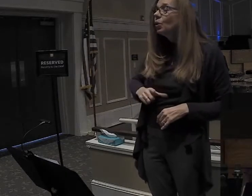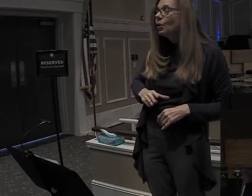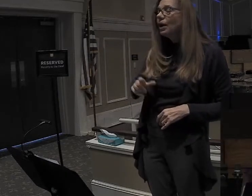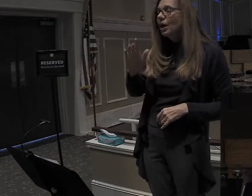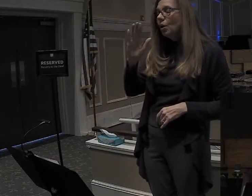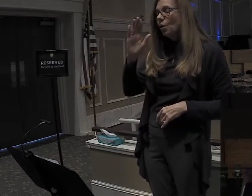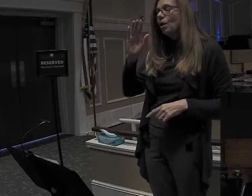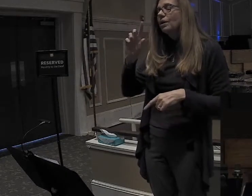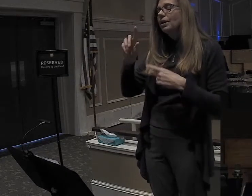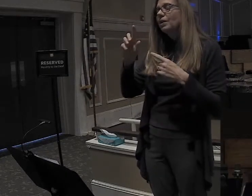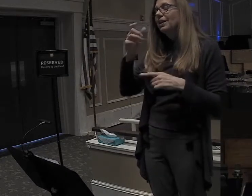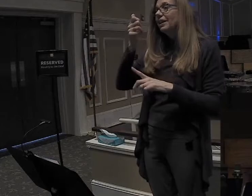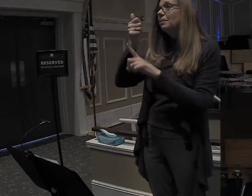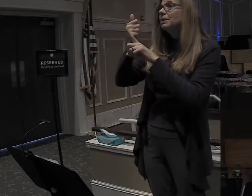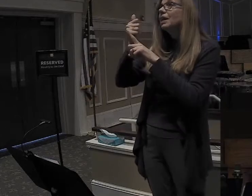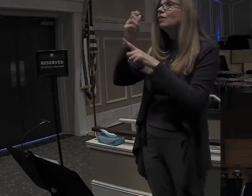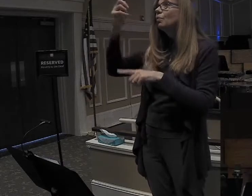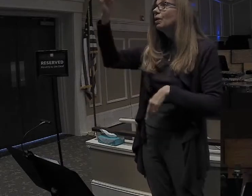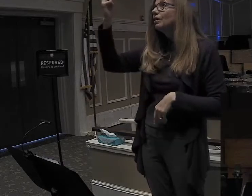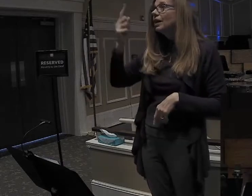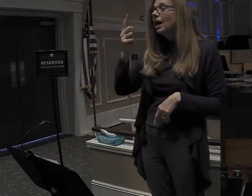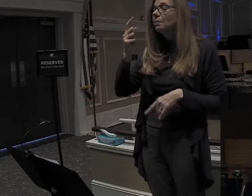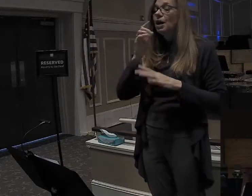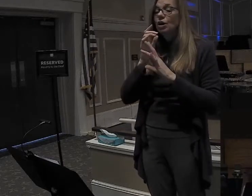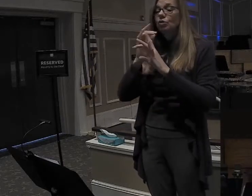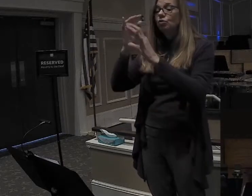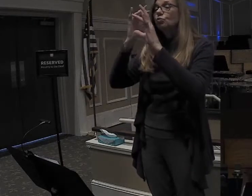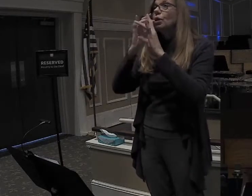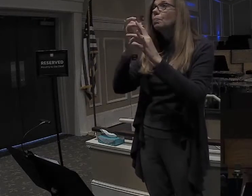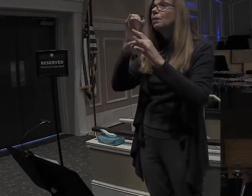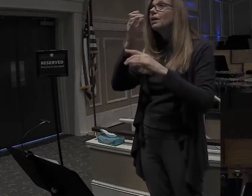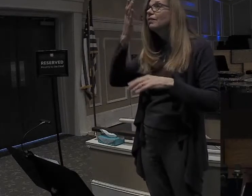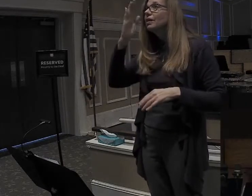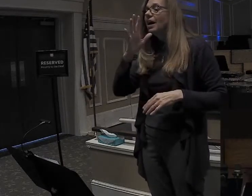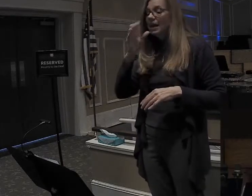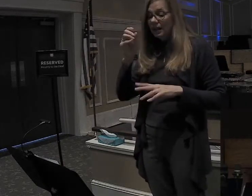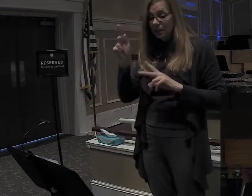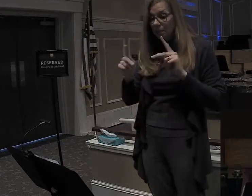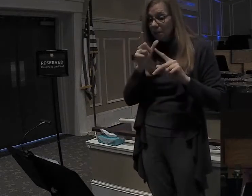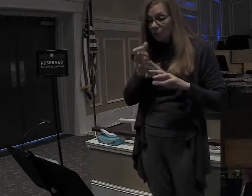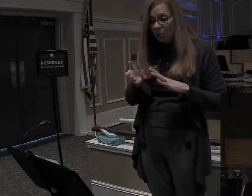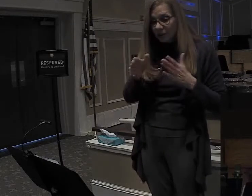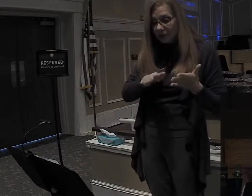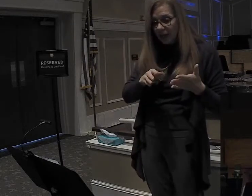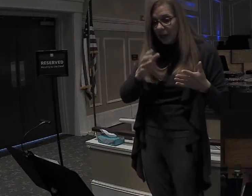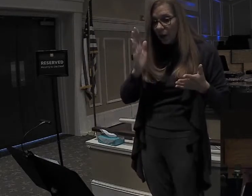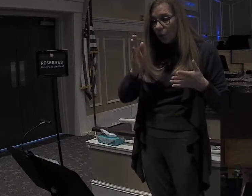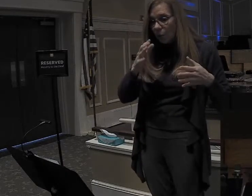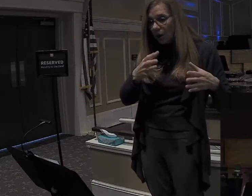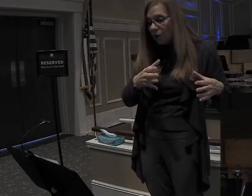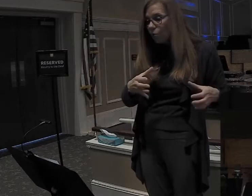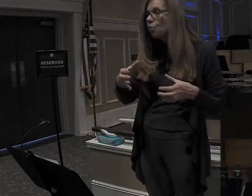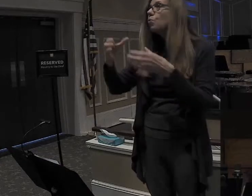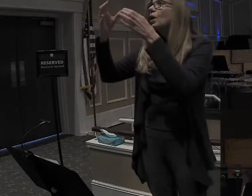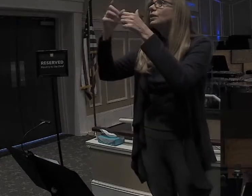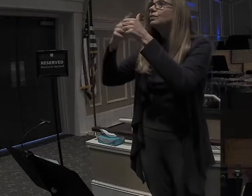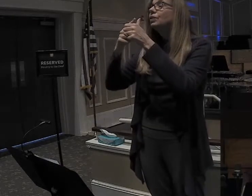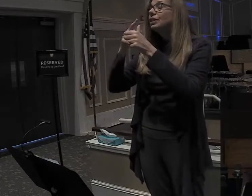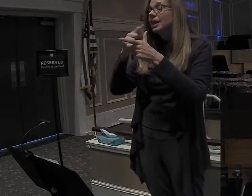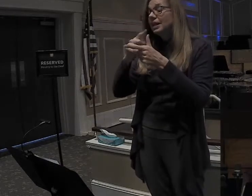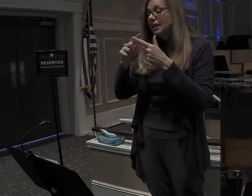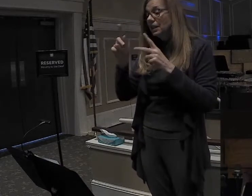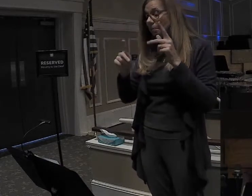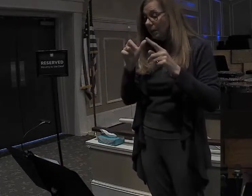shout, and with the voice of the archangel and the trumpet of God, and the dead in Christ will rise first. And then we who are alive